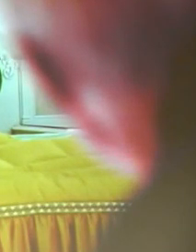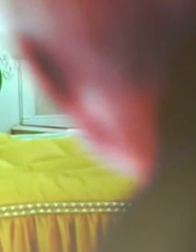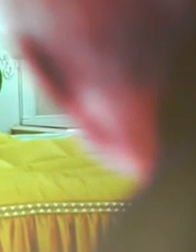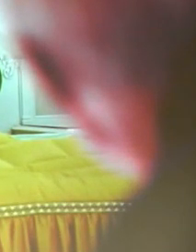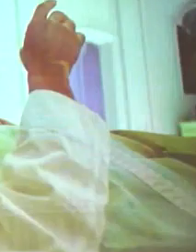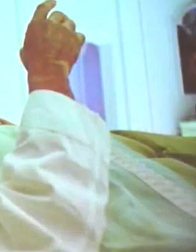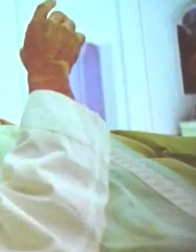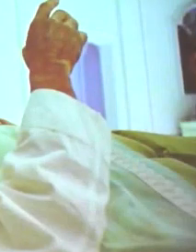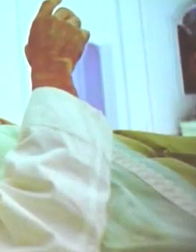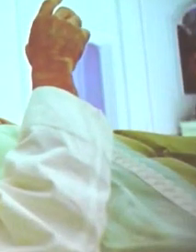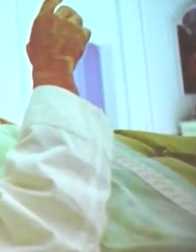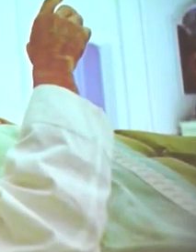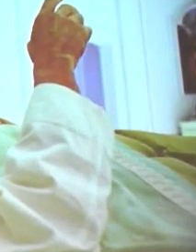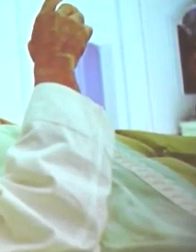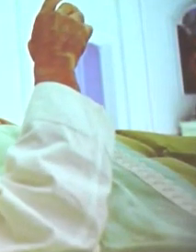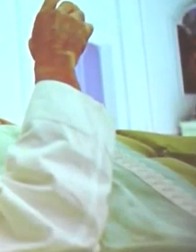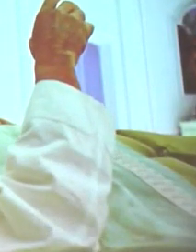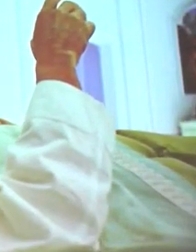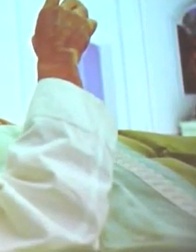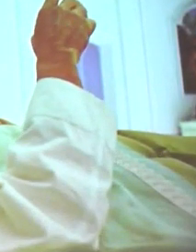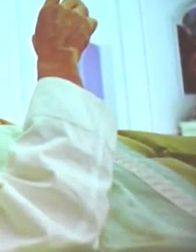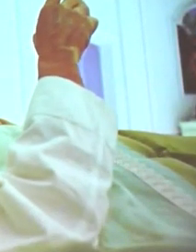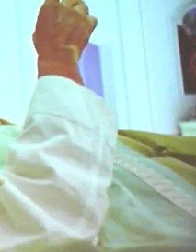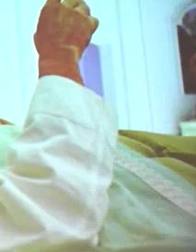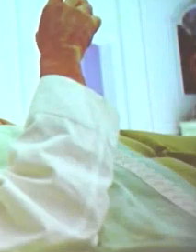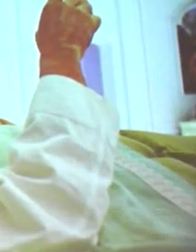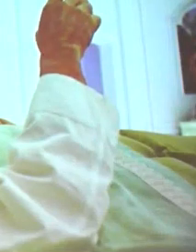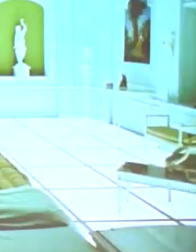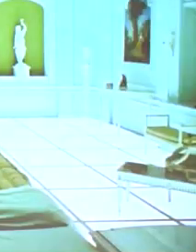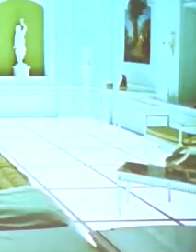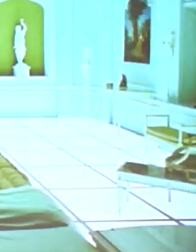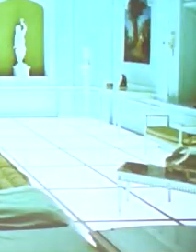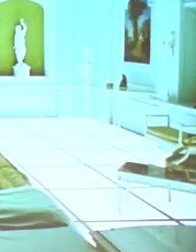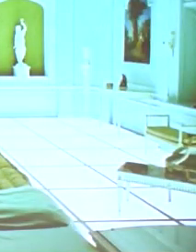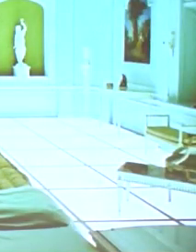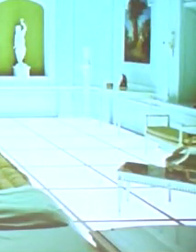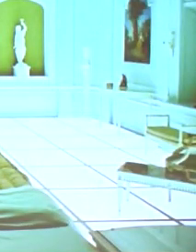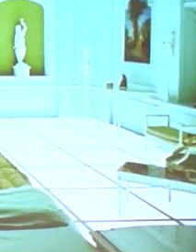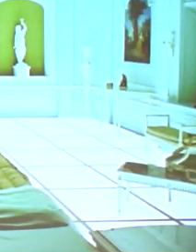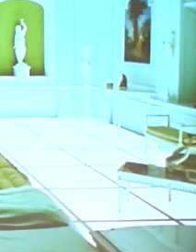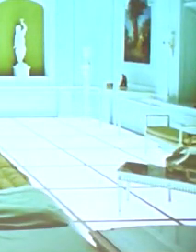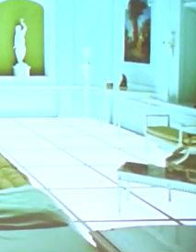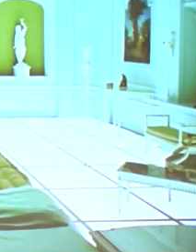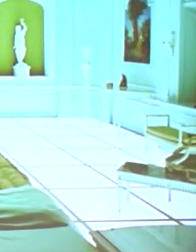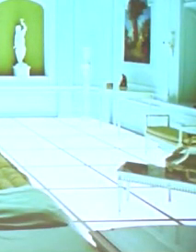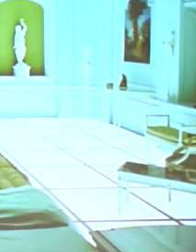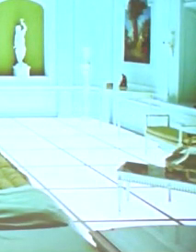there, and then sees once again the monolith,